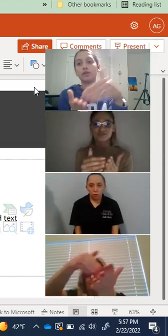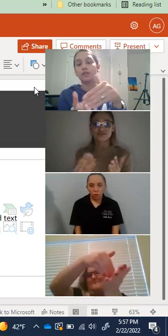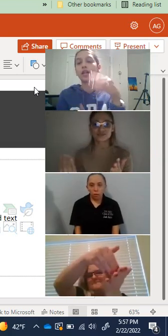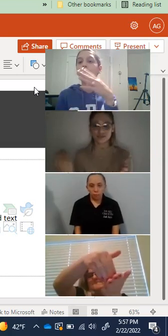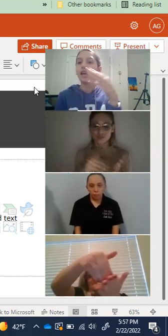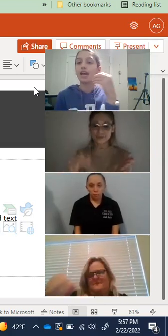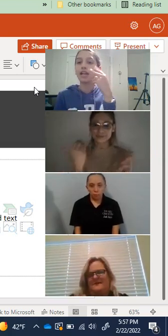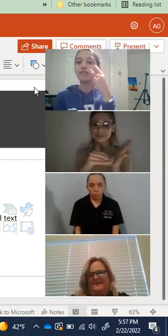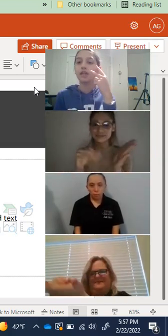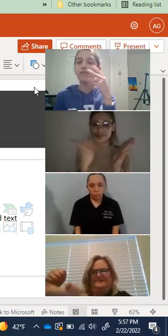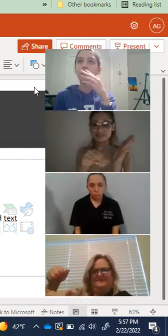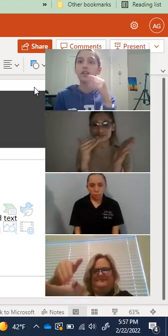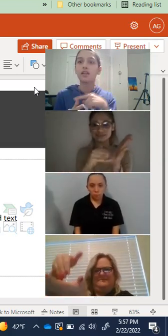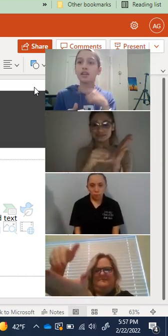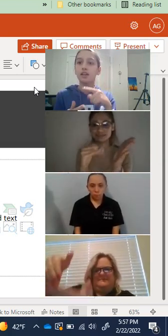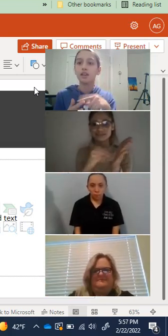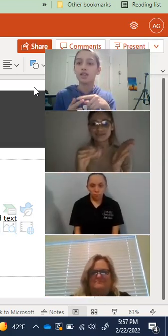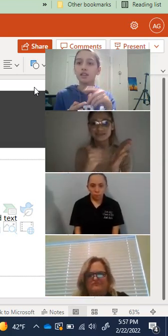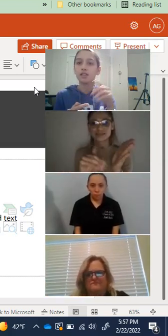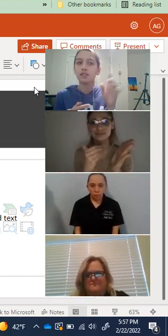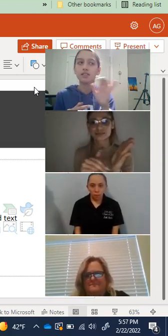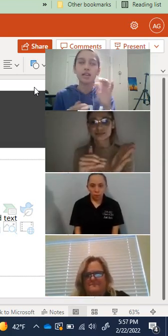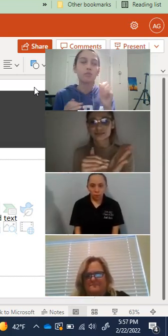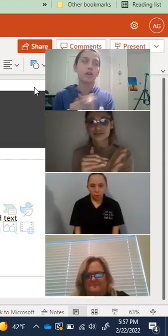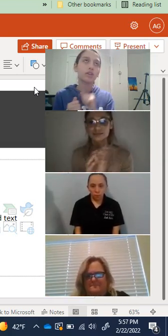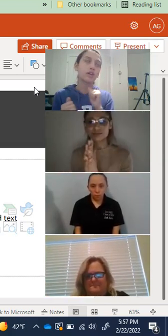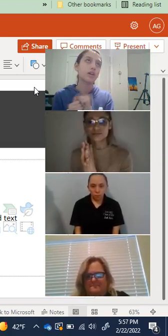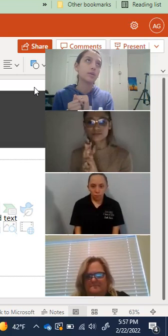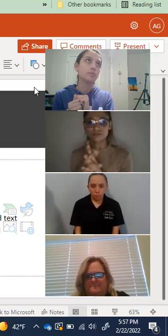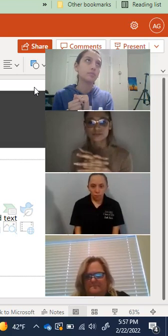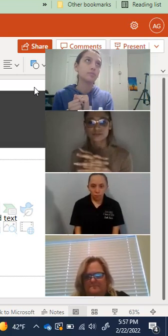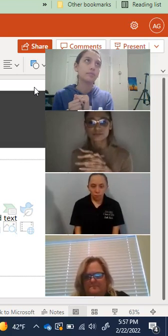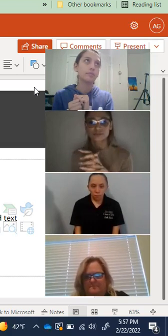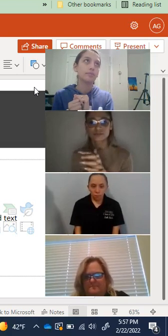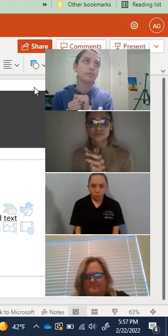instead. And then the same with